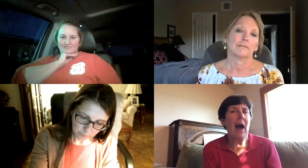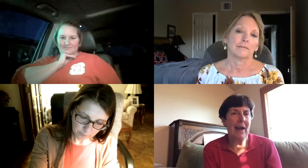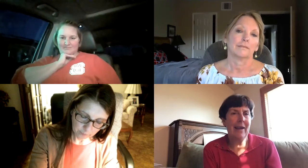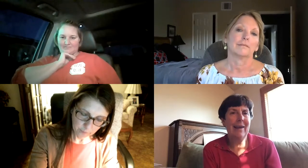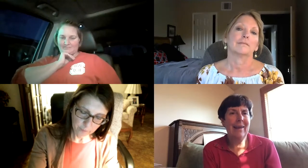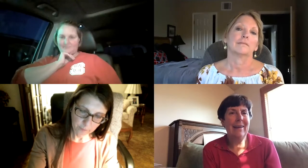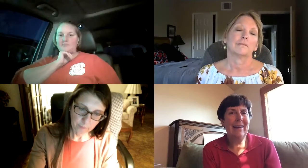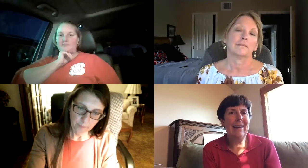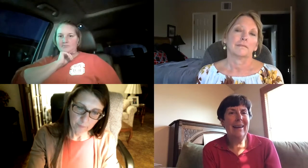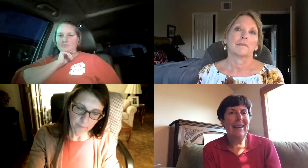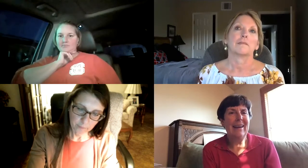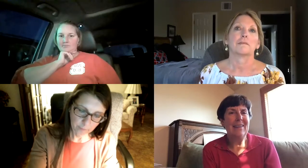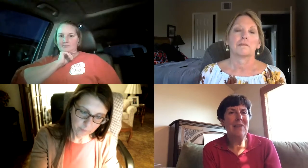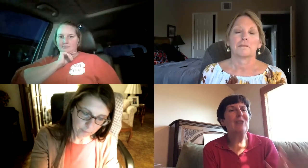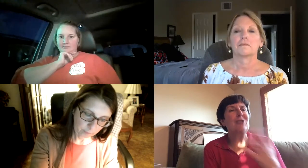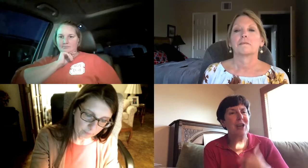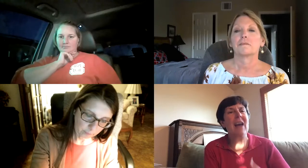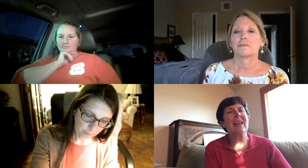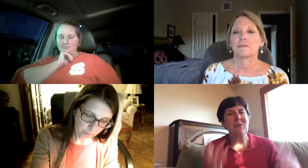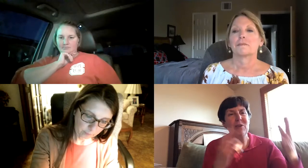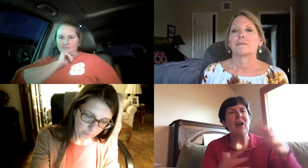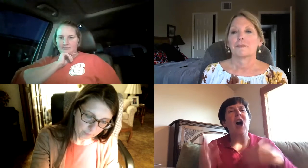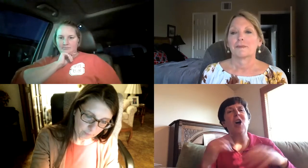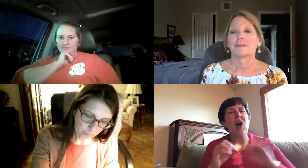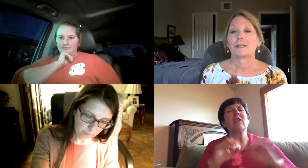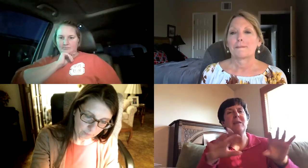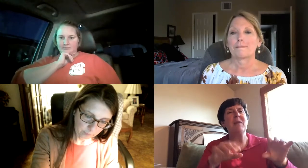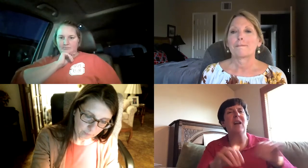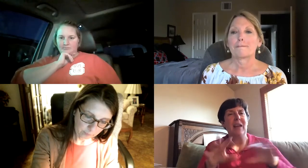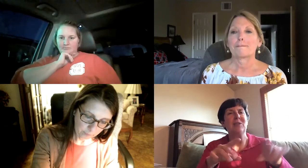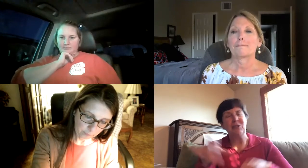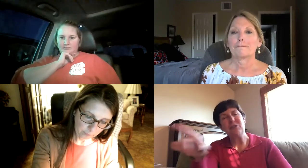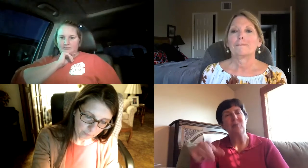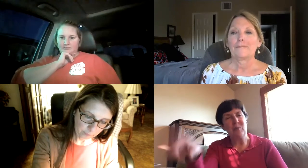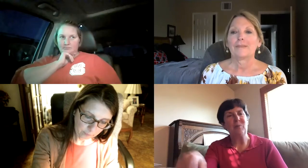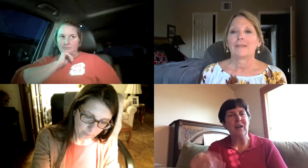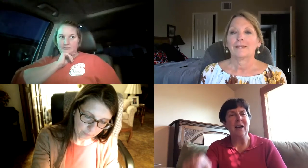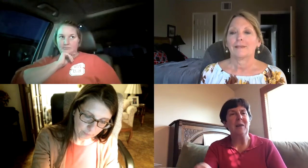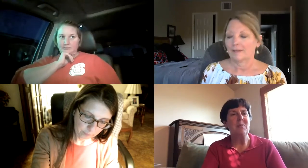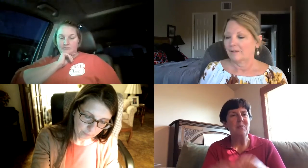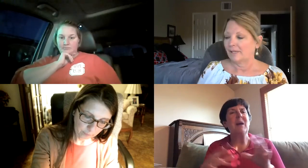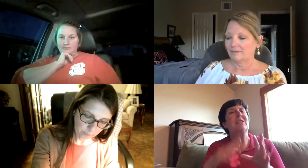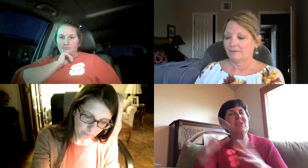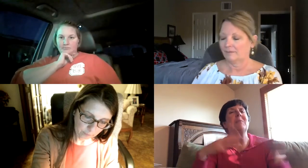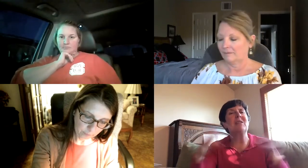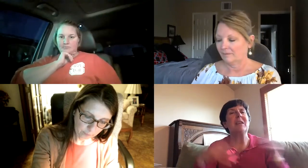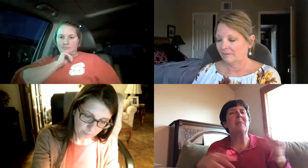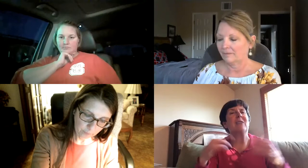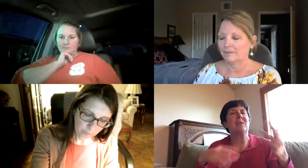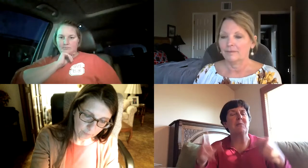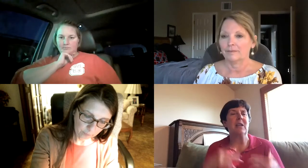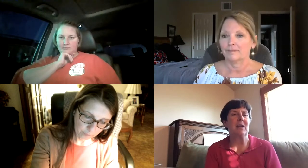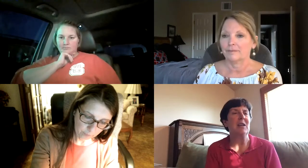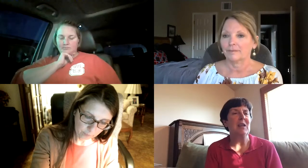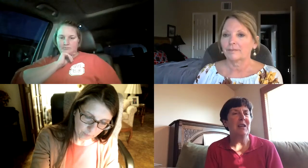and why. That'll just kind of give you, I'll email that to you. But something to think about